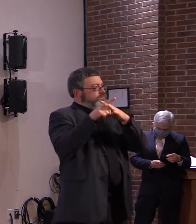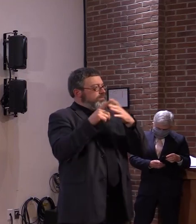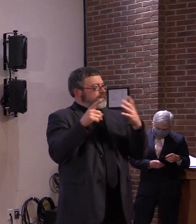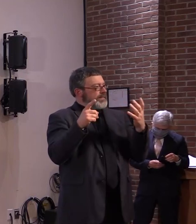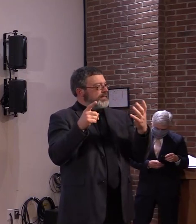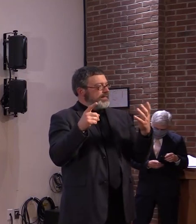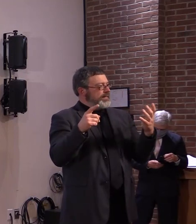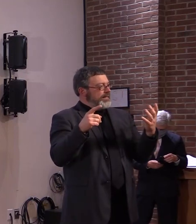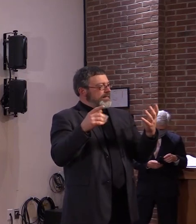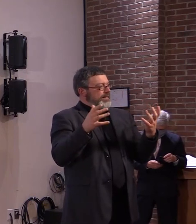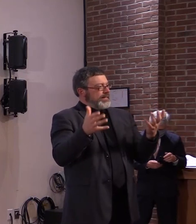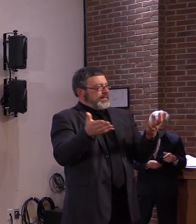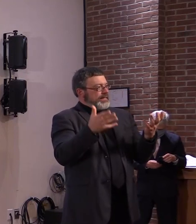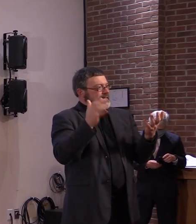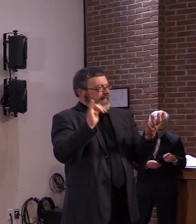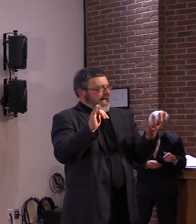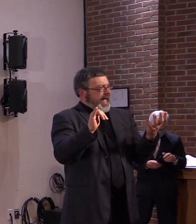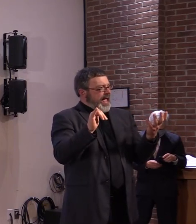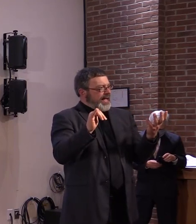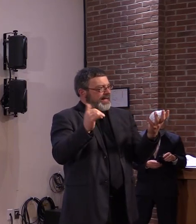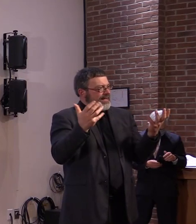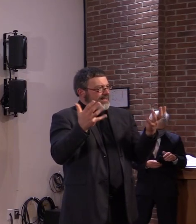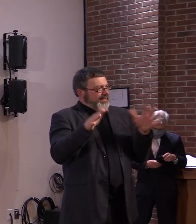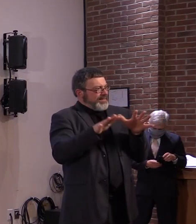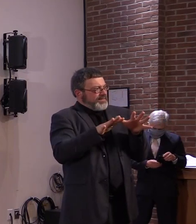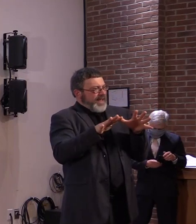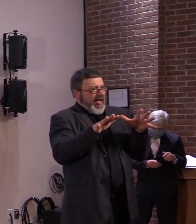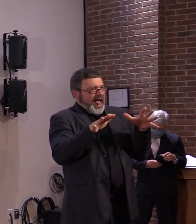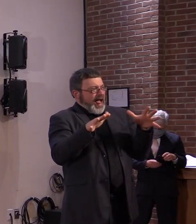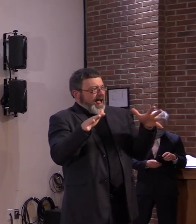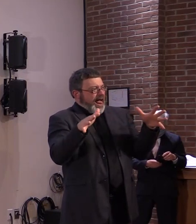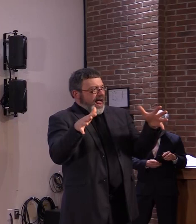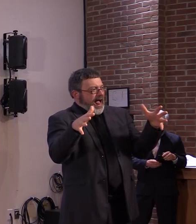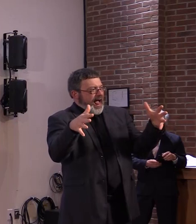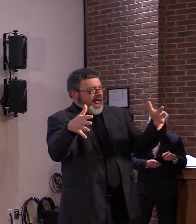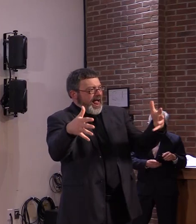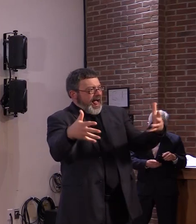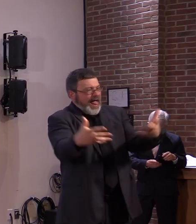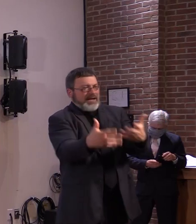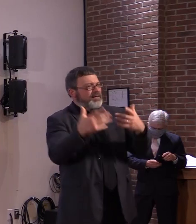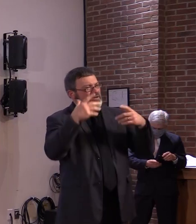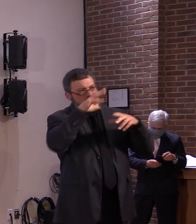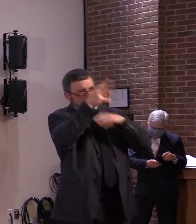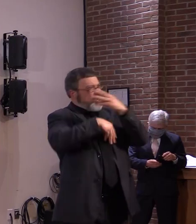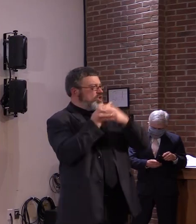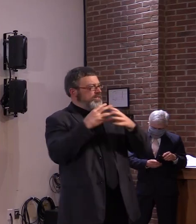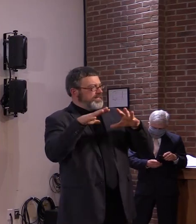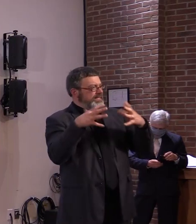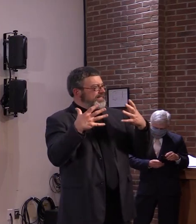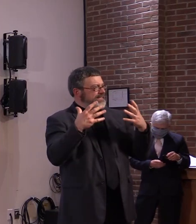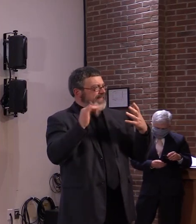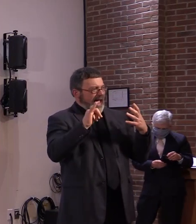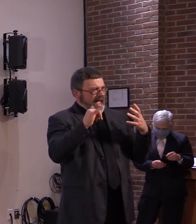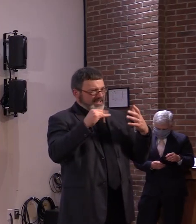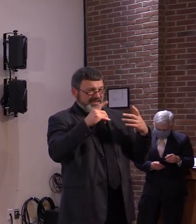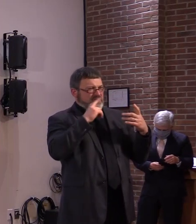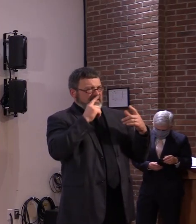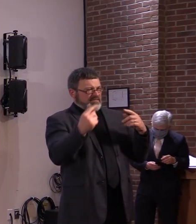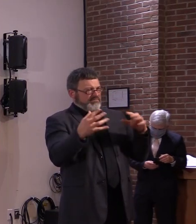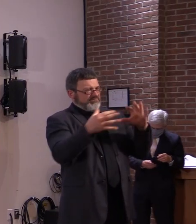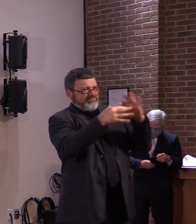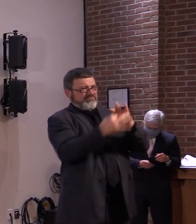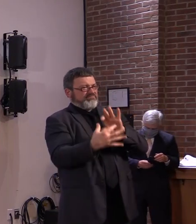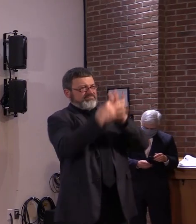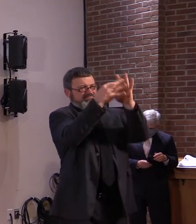previously, and bringing all of these things much more in concert with one another, more connectedness. That's sort of how